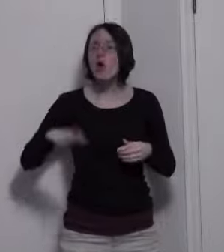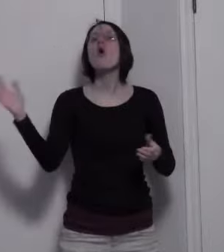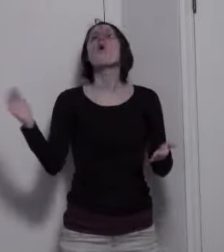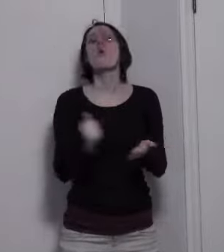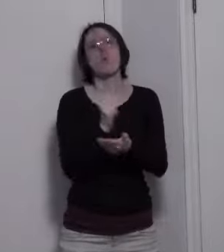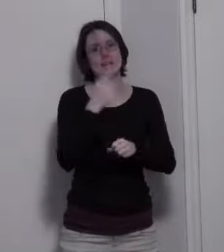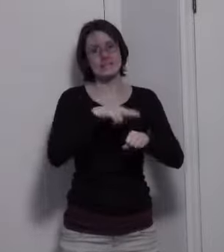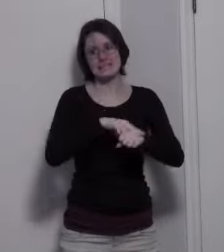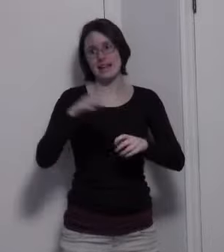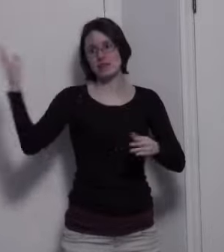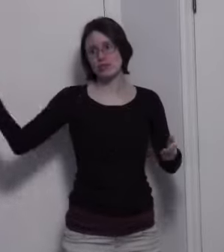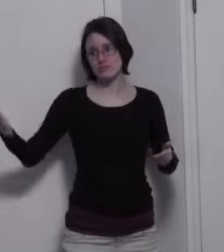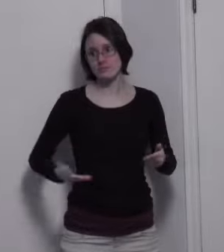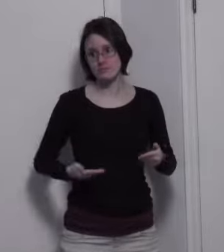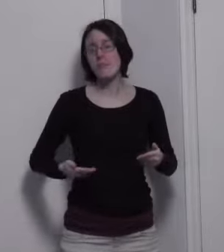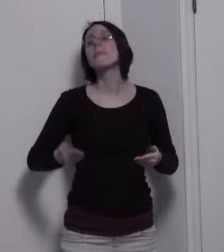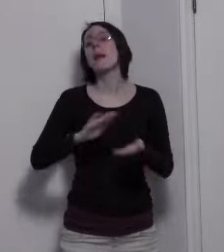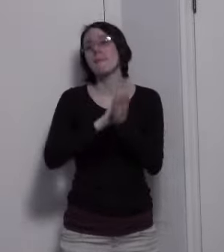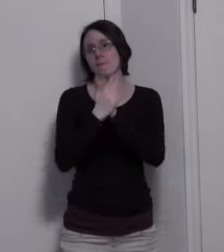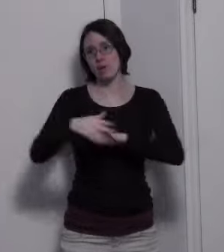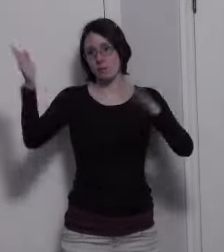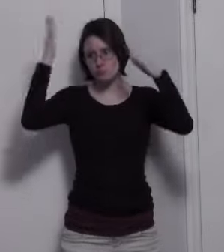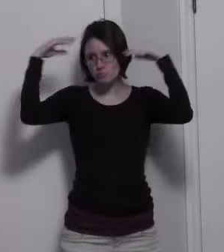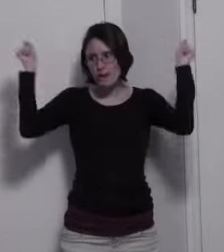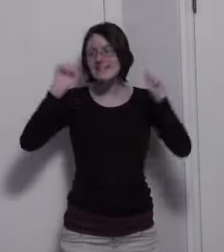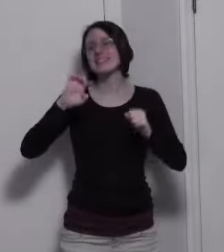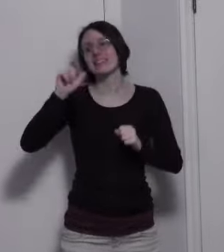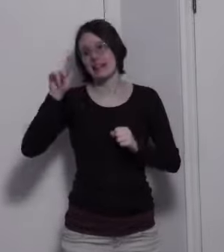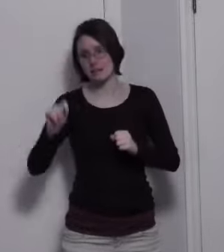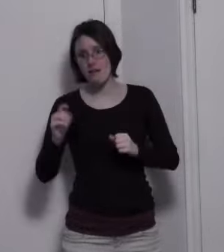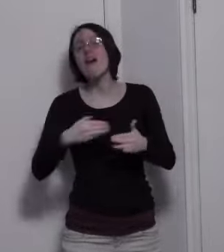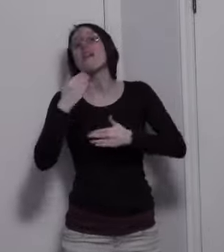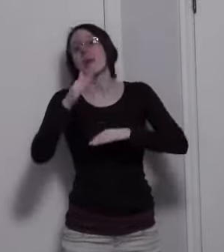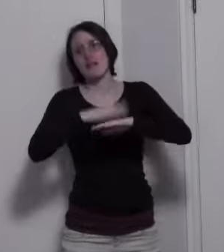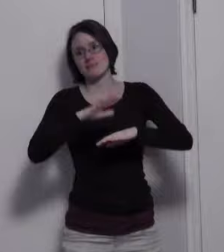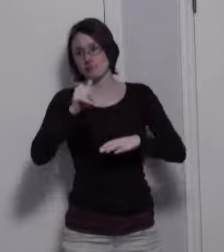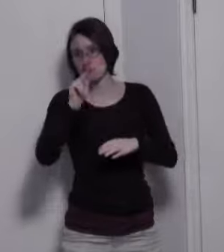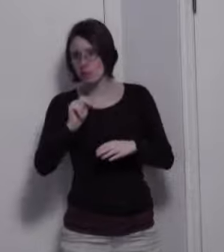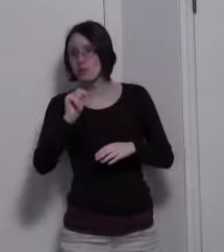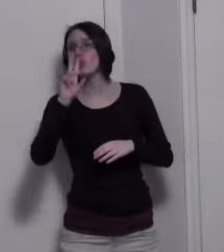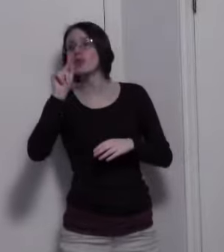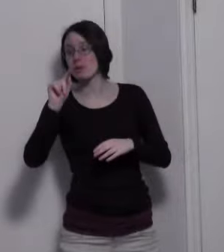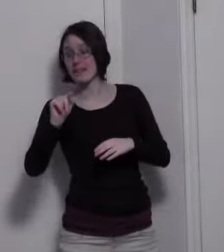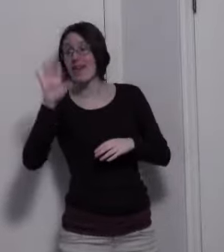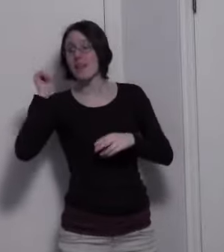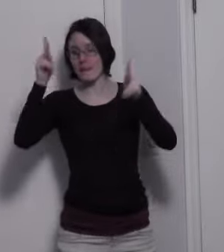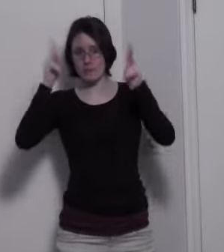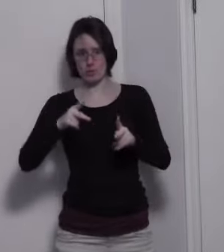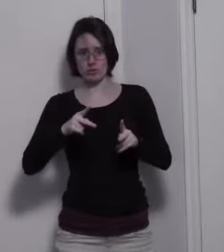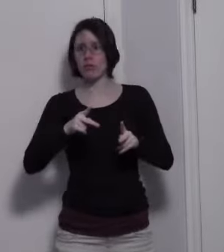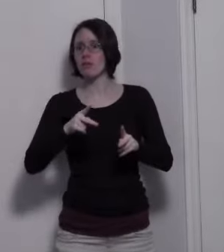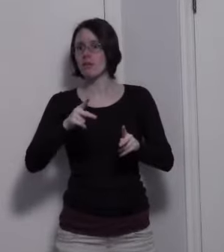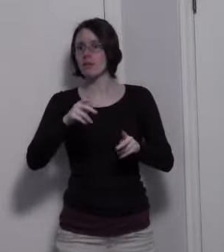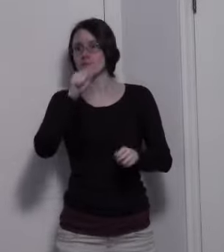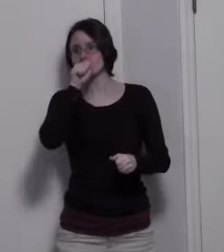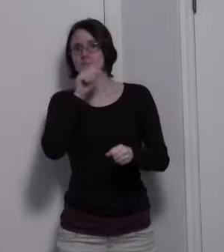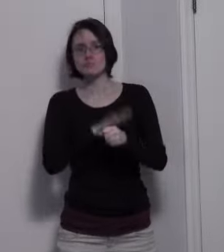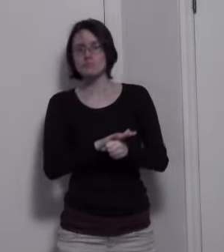becomes the president-elect. Then, on the following January 20th, the president-elect is sworn in as the next president